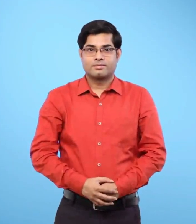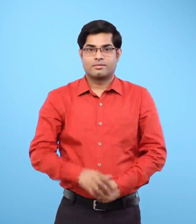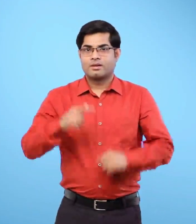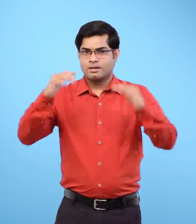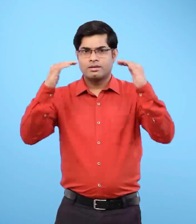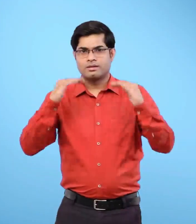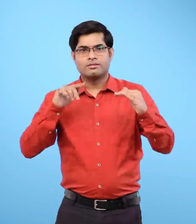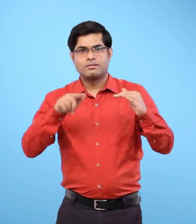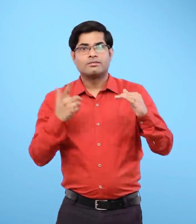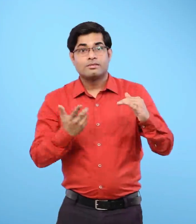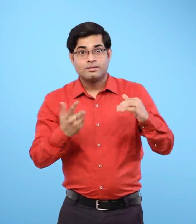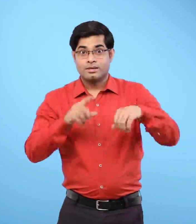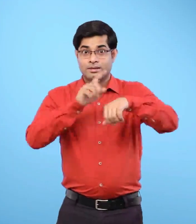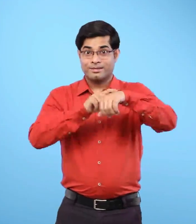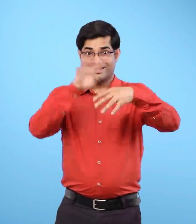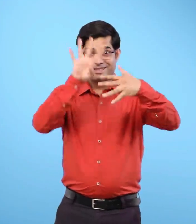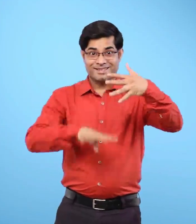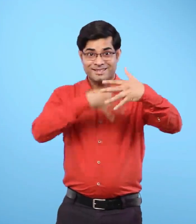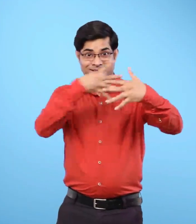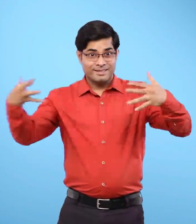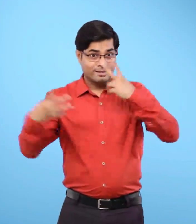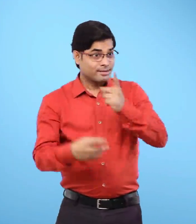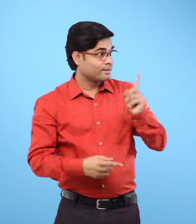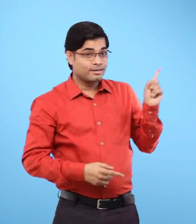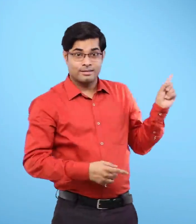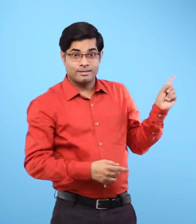This part presents the timetable of class 2A.